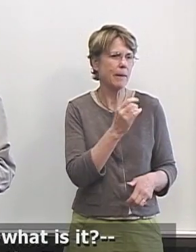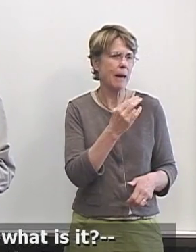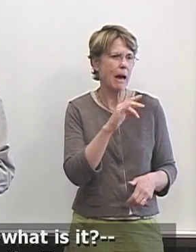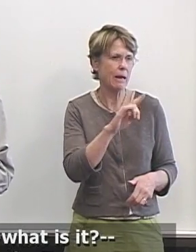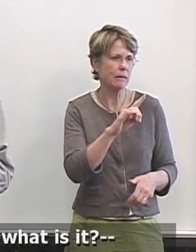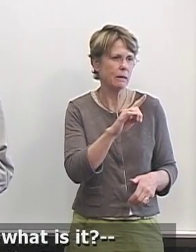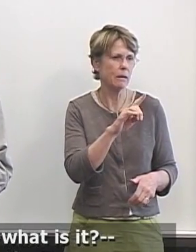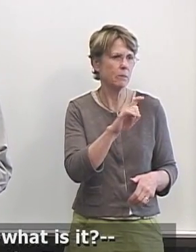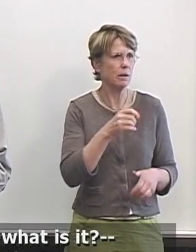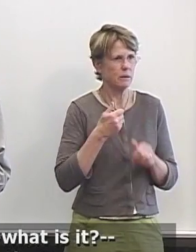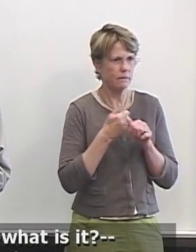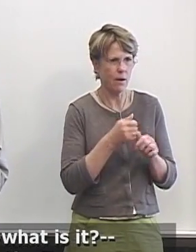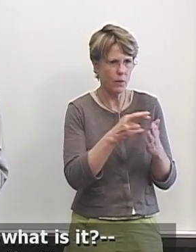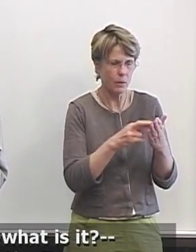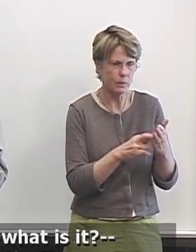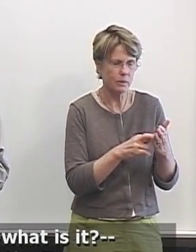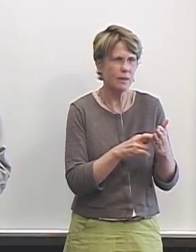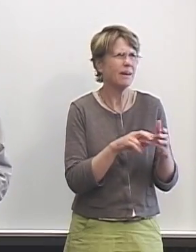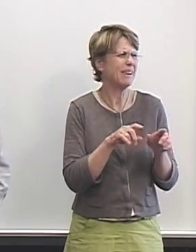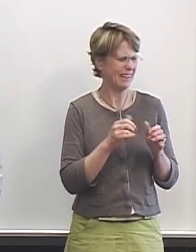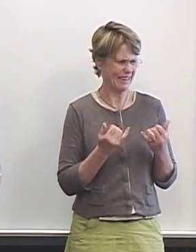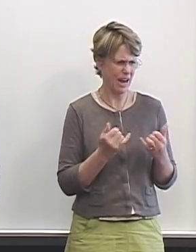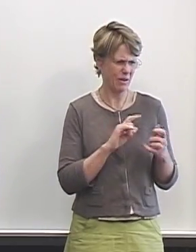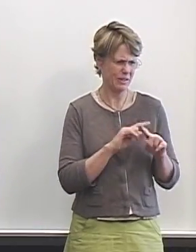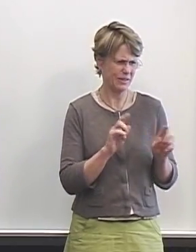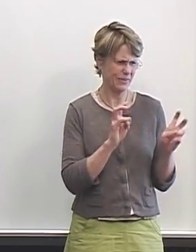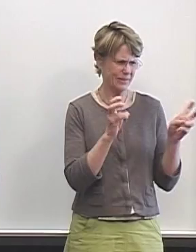and now, Race to the Top.